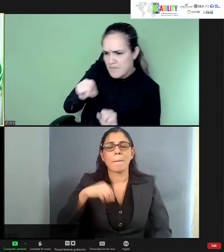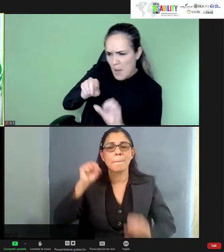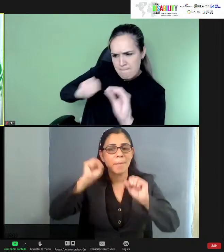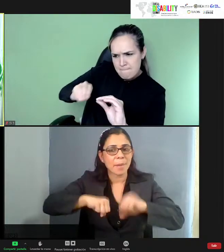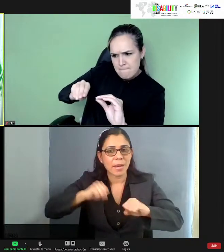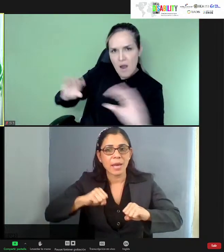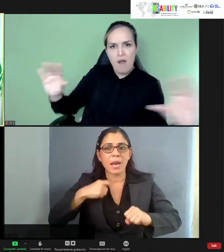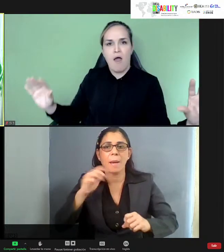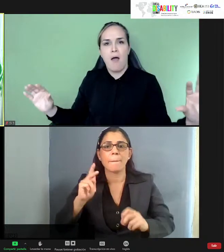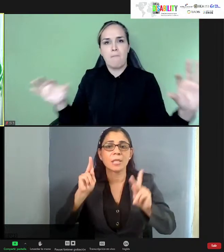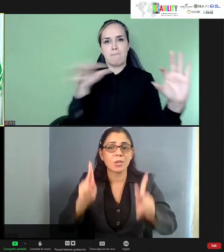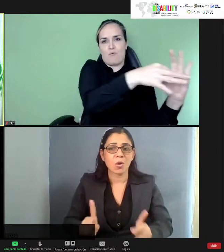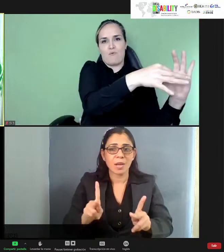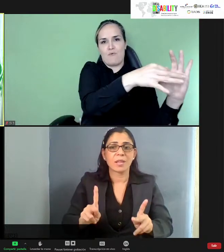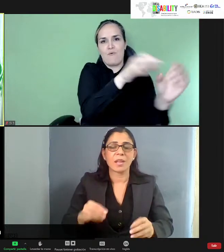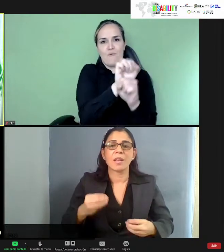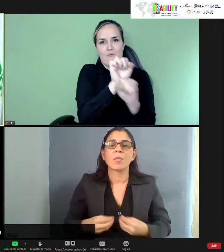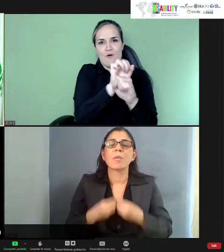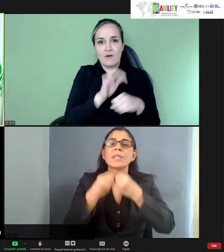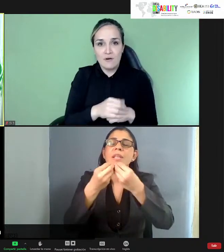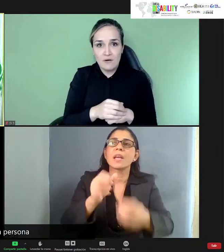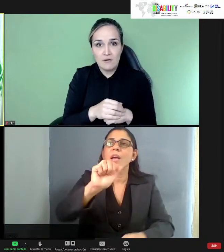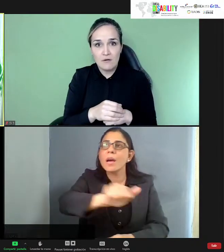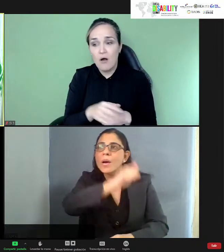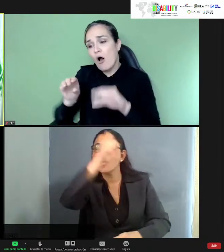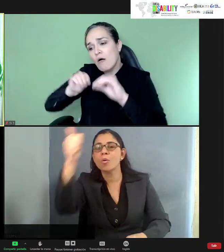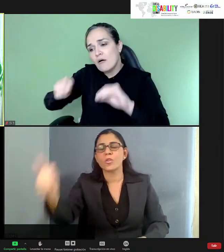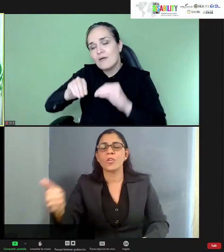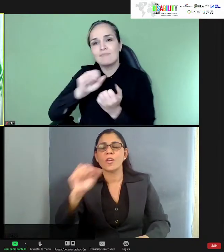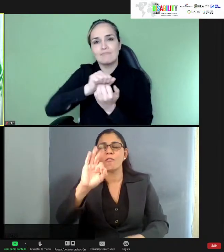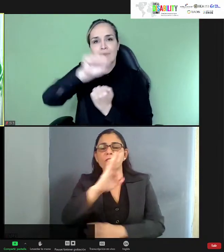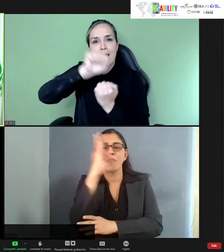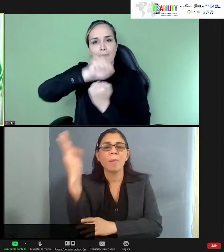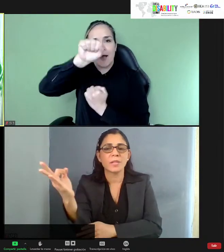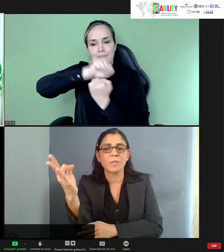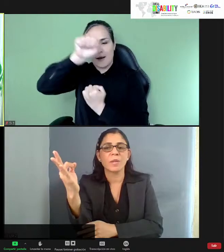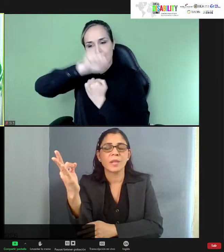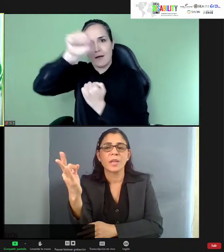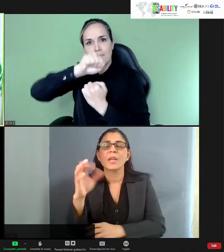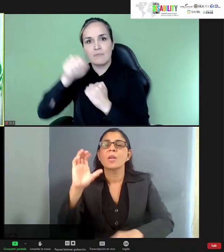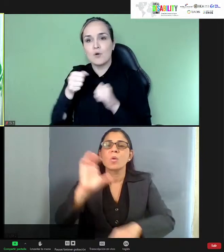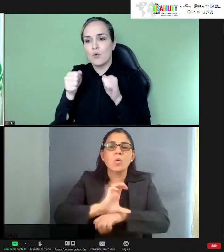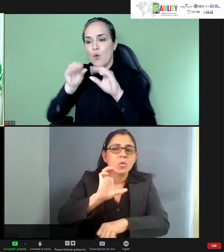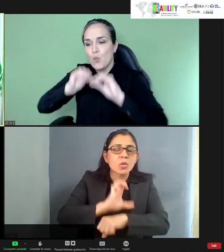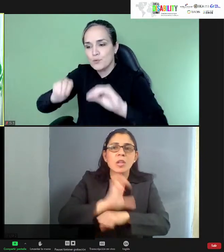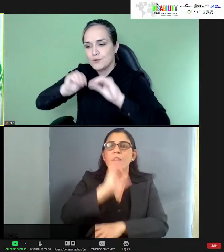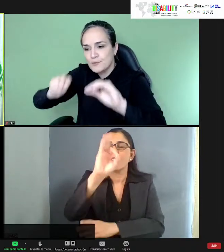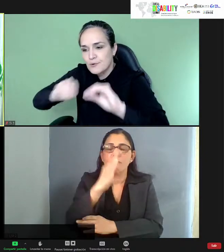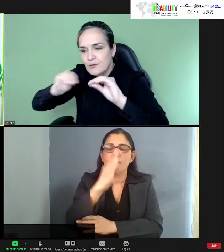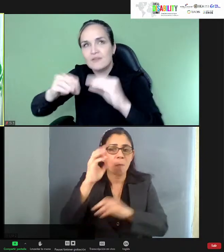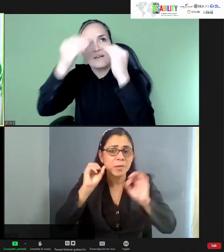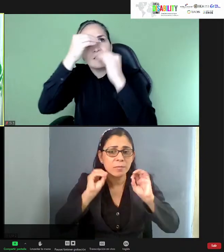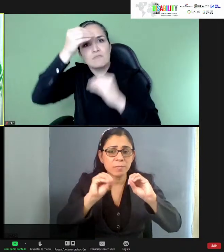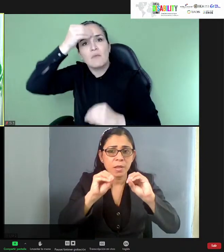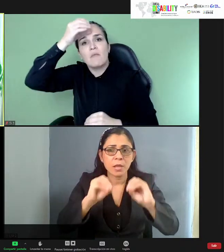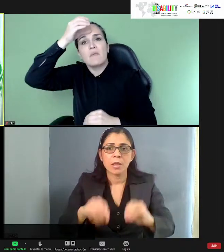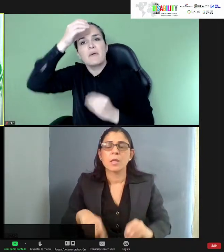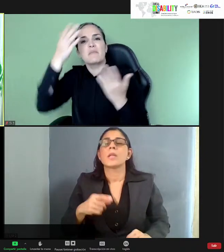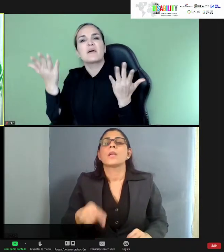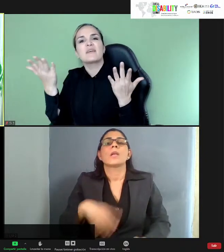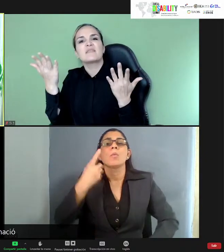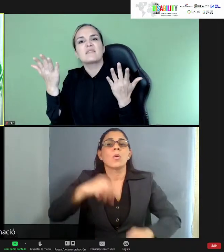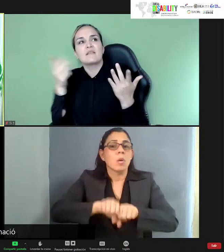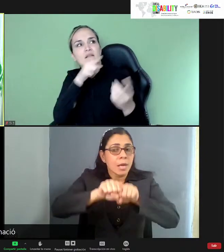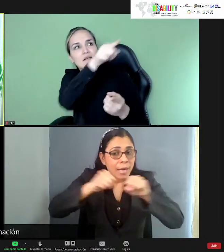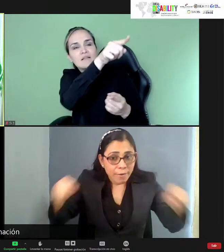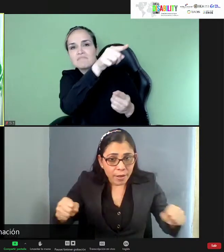enterprise and the people need to access to and next training